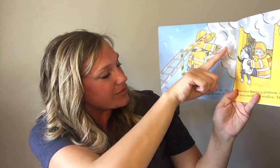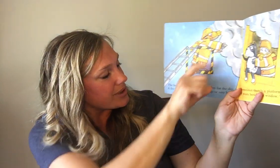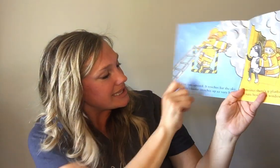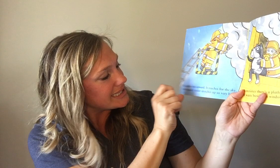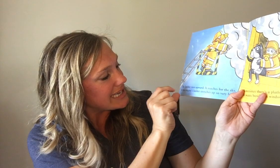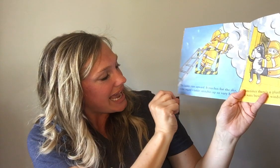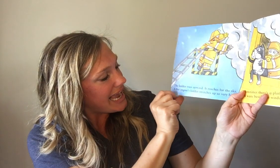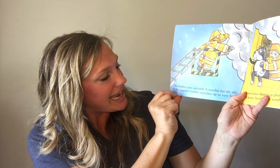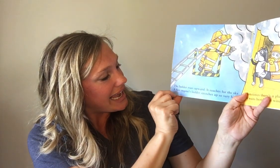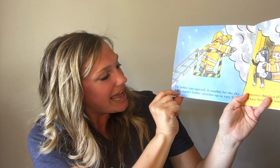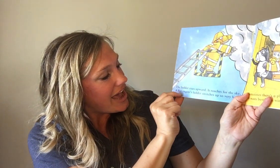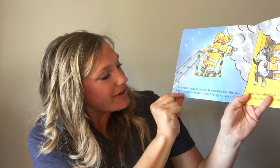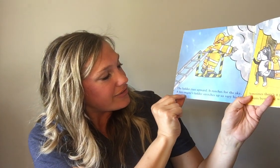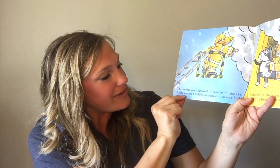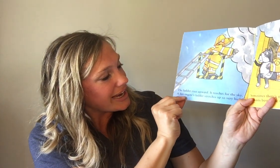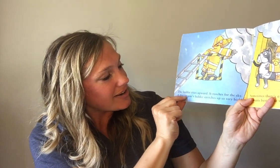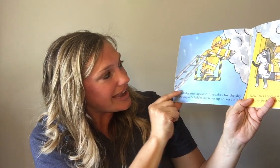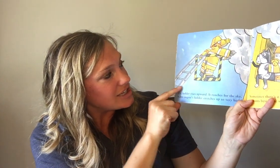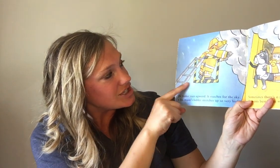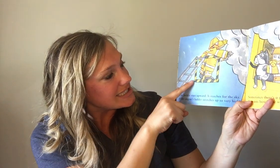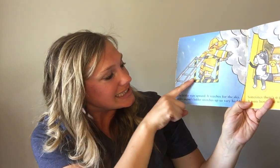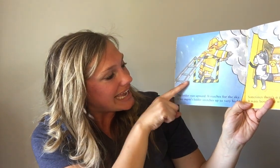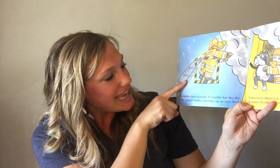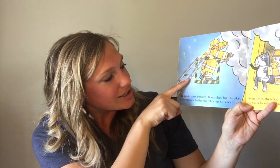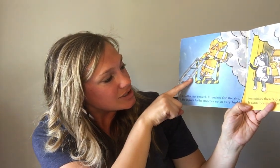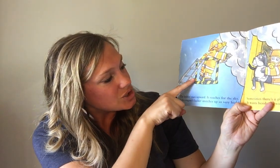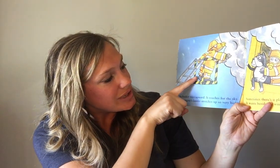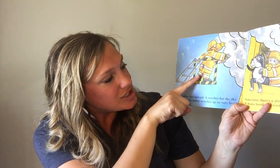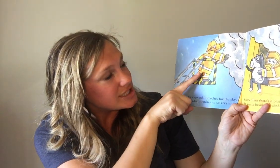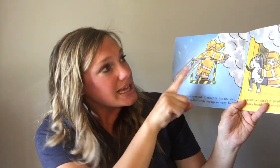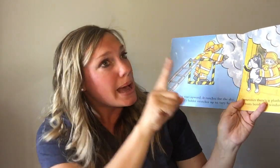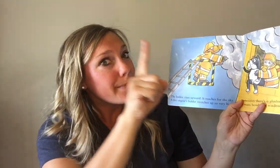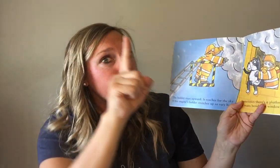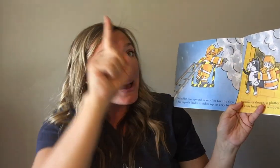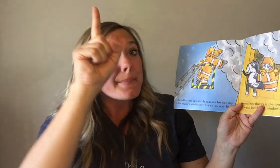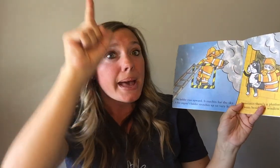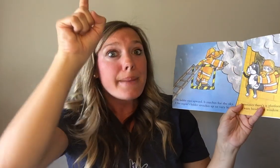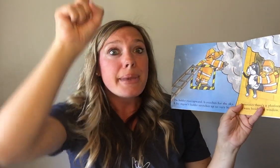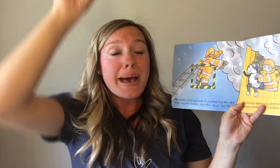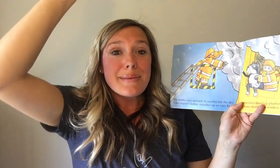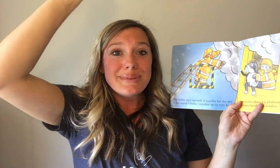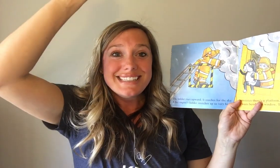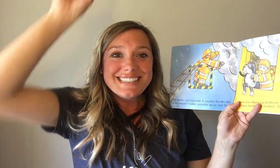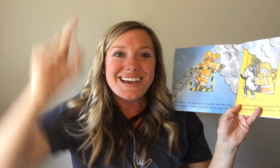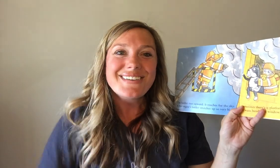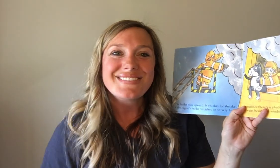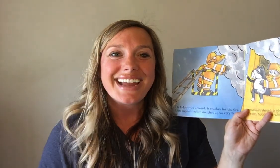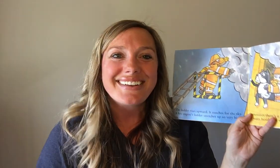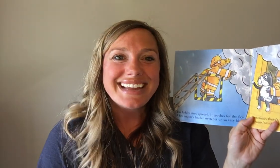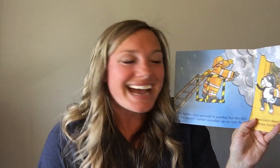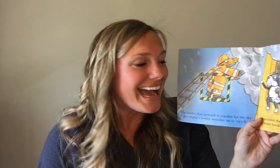the sky. A fire engine's ladder stretches up, up, up, up, so very